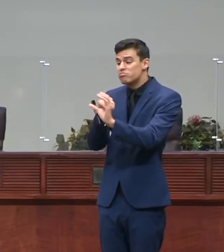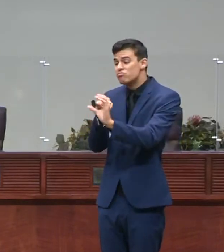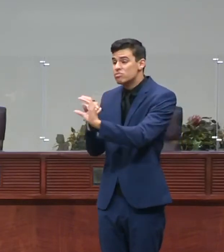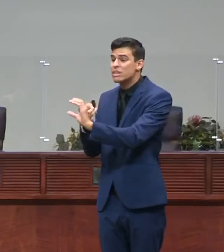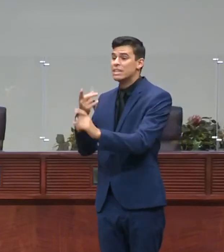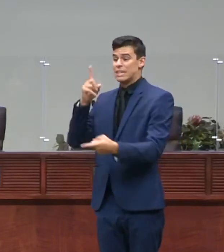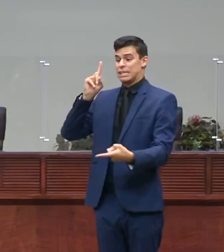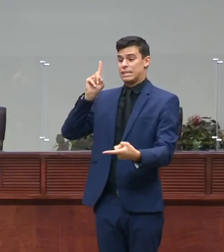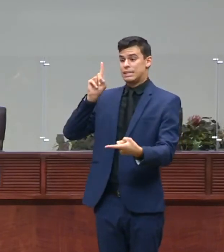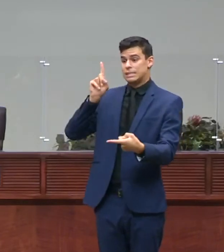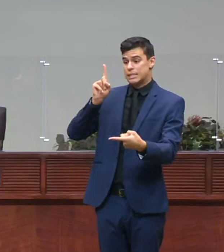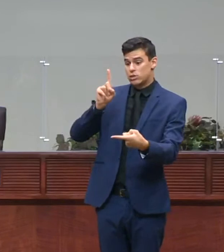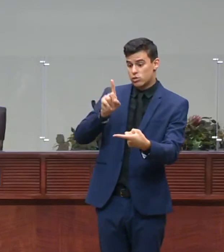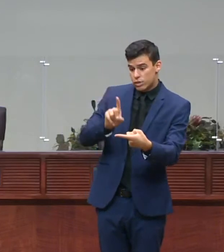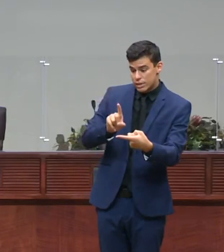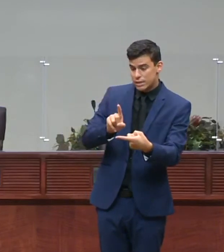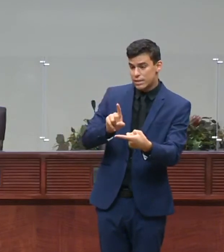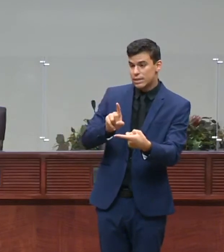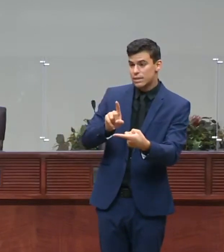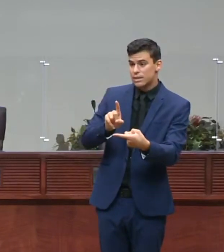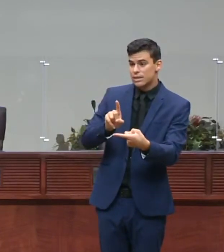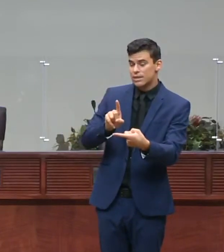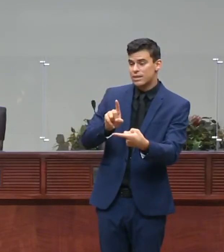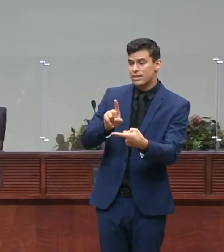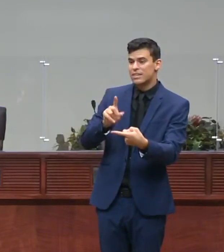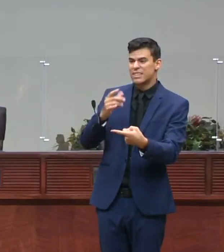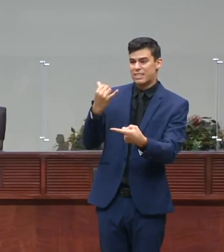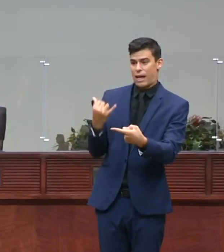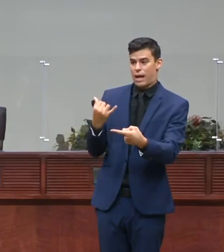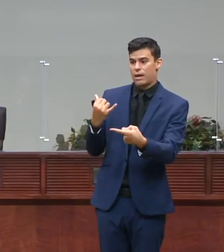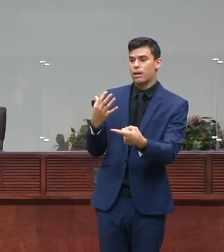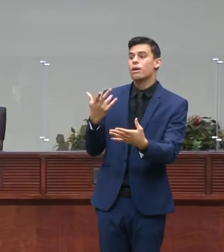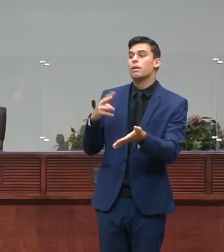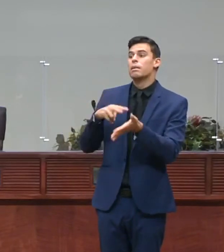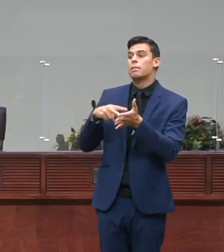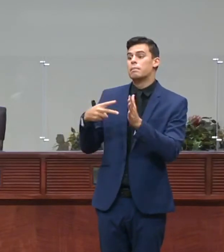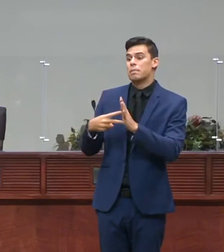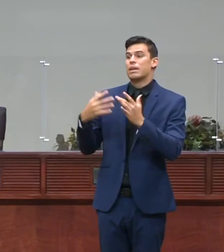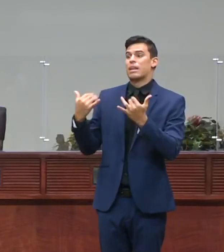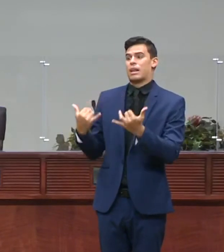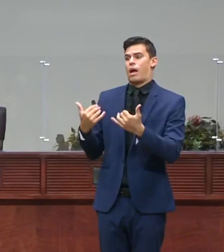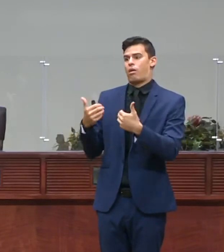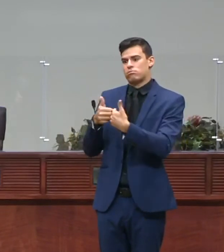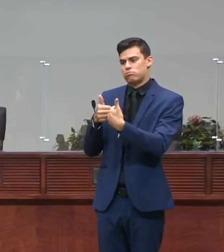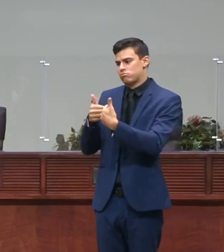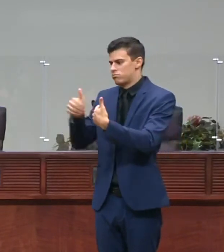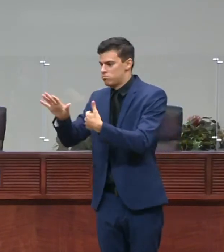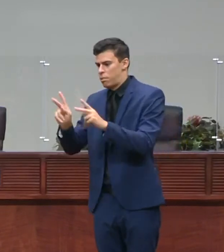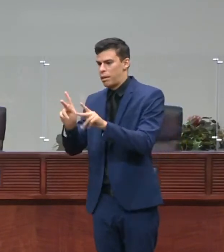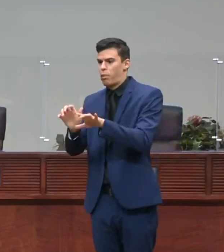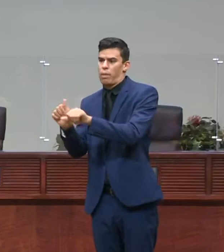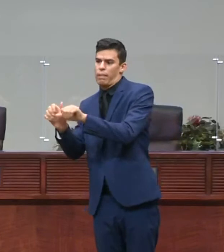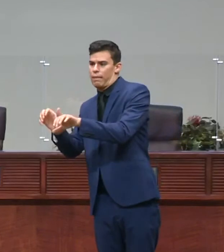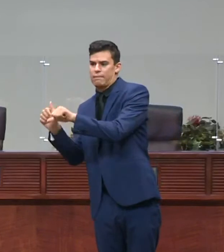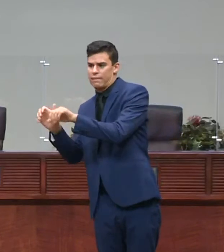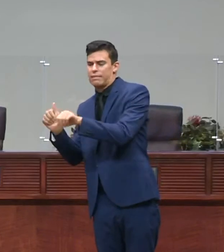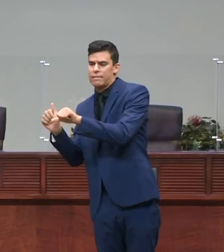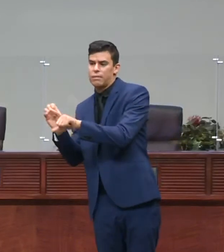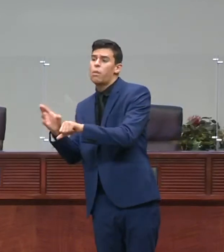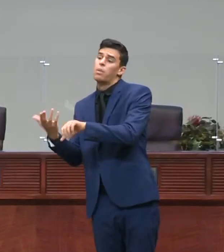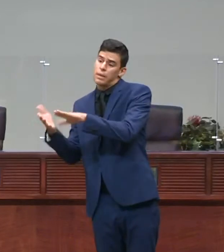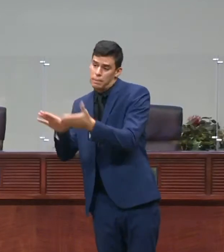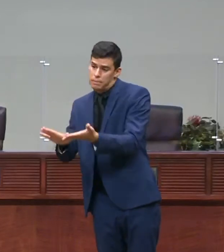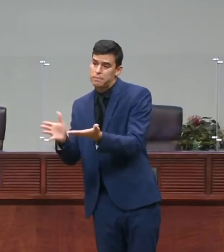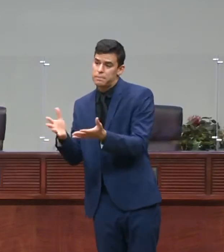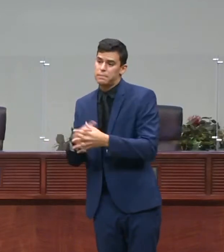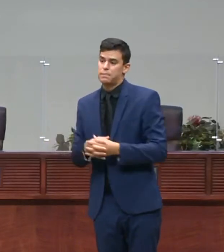a decrease in number of hospitalization, which is your input, and an increase in the output is what is determining those numbers.